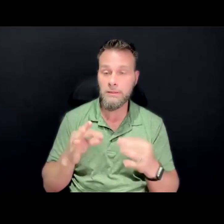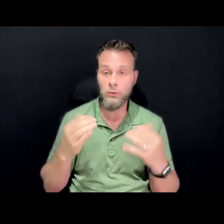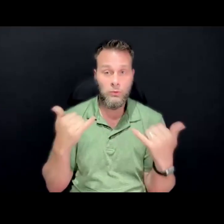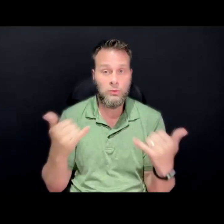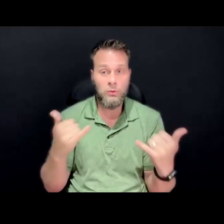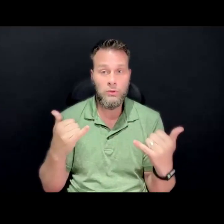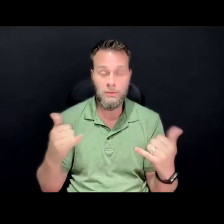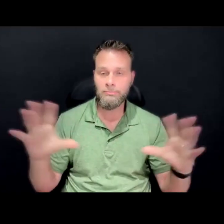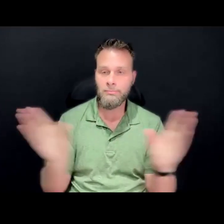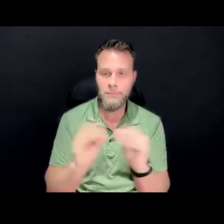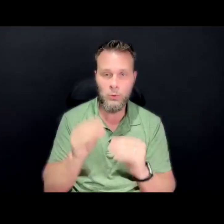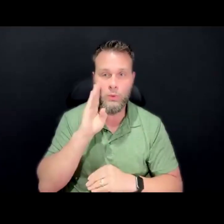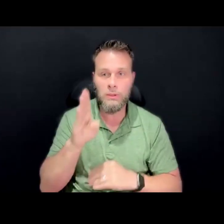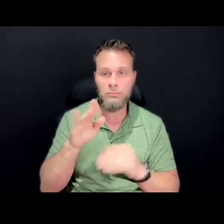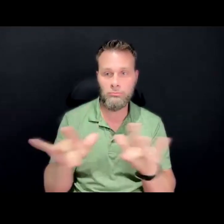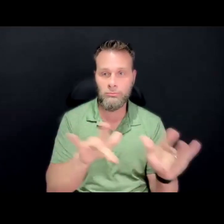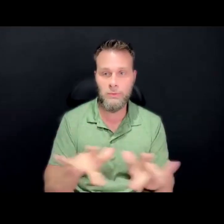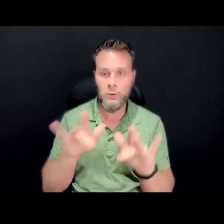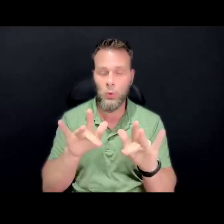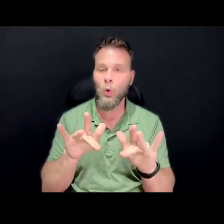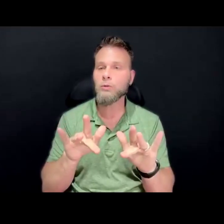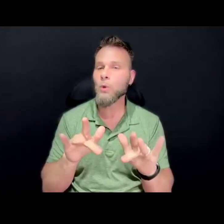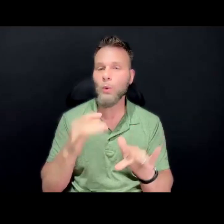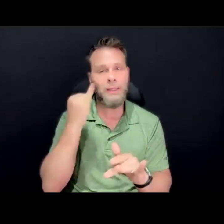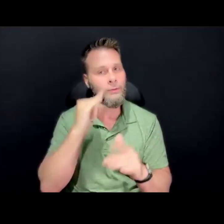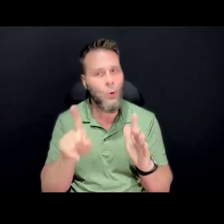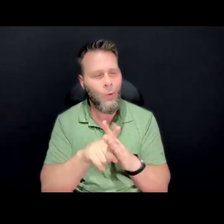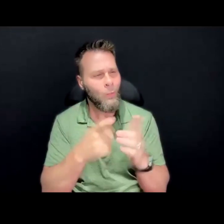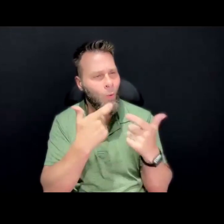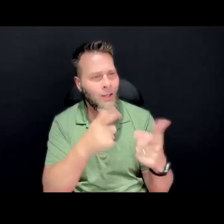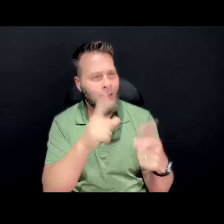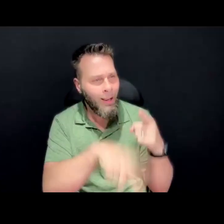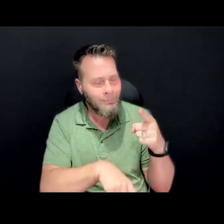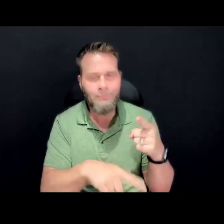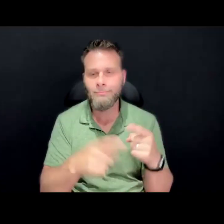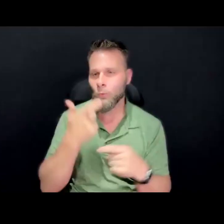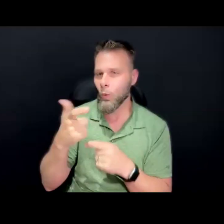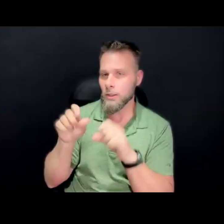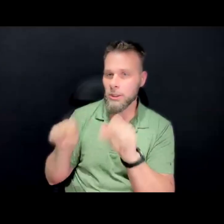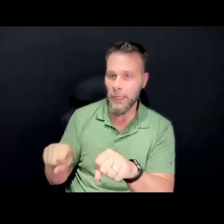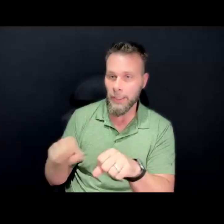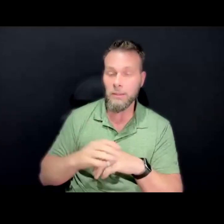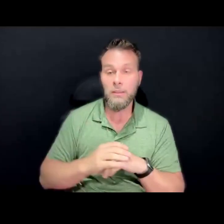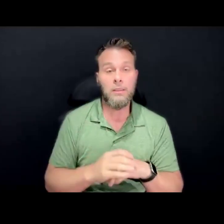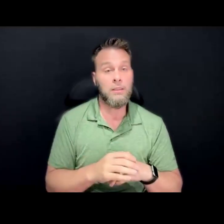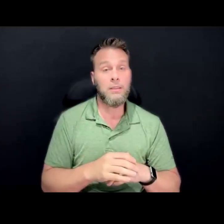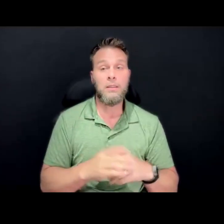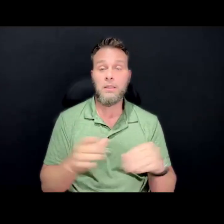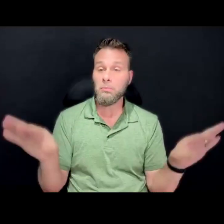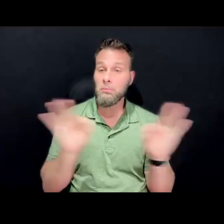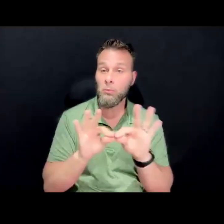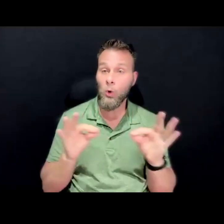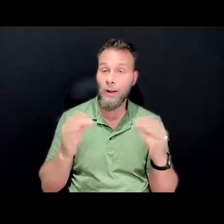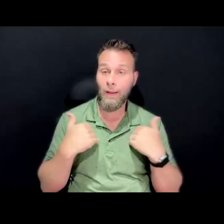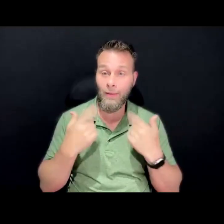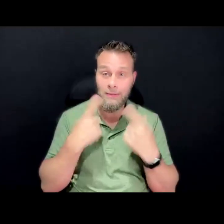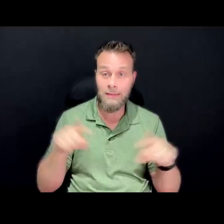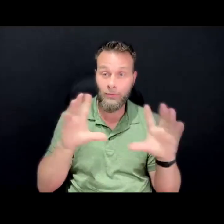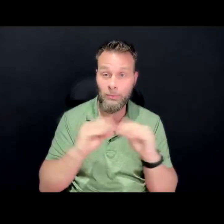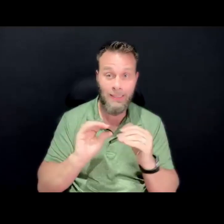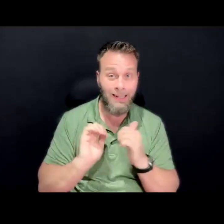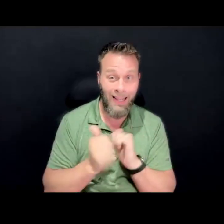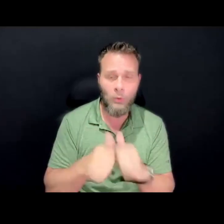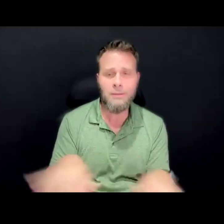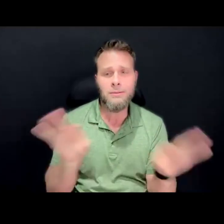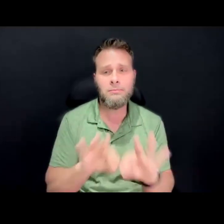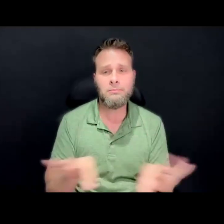for those who cannot be here today. To ensure that we have a productive meeting, We ask you to participate by being mindful of